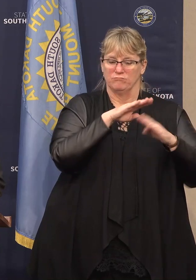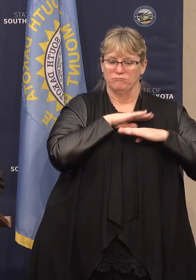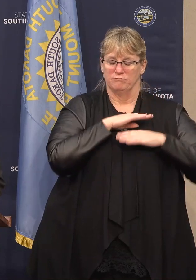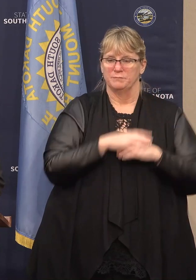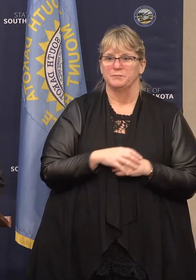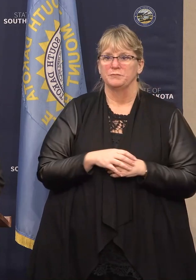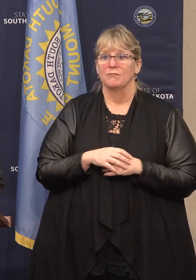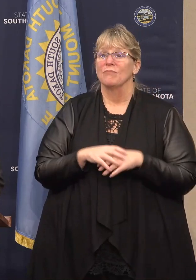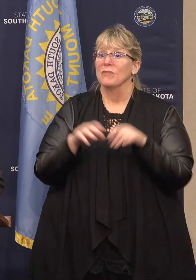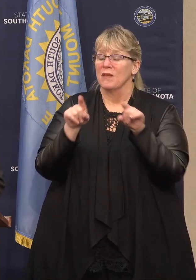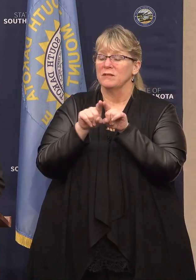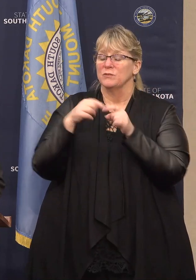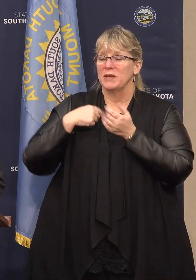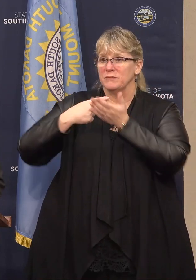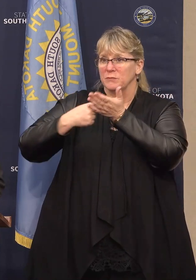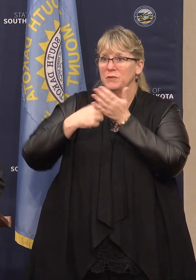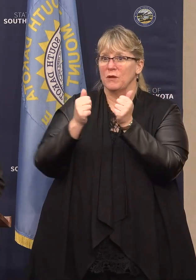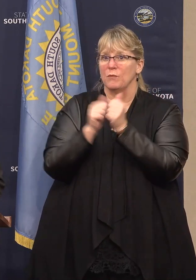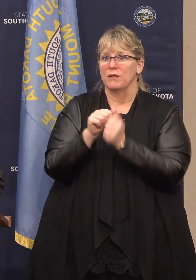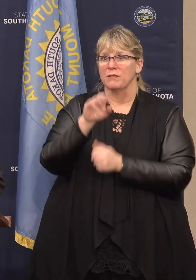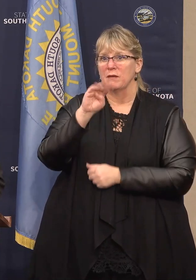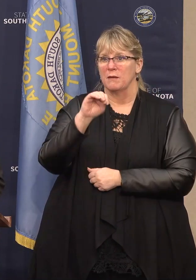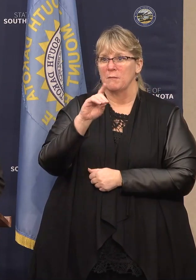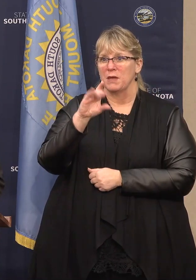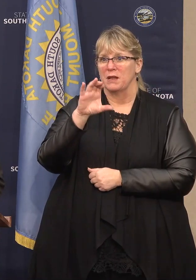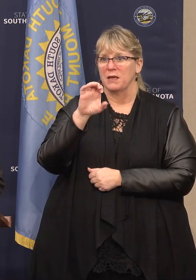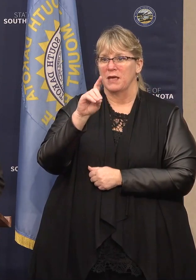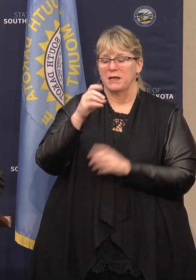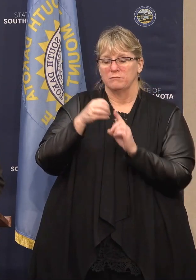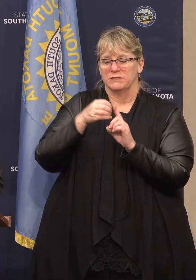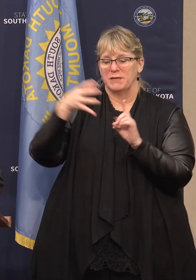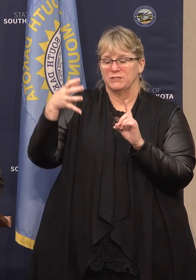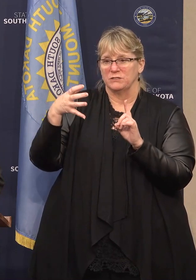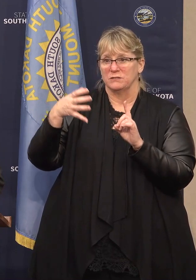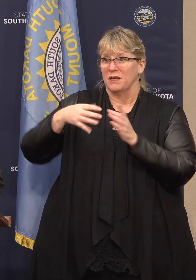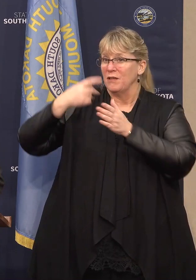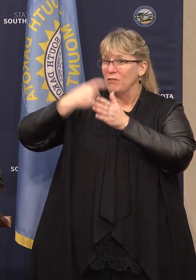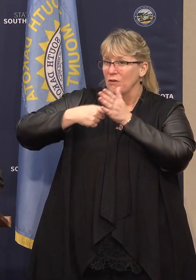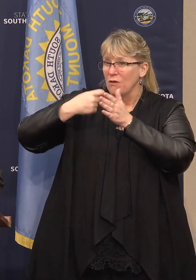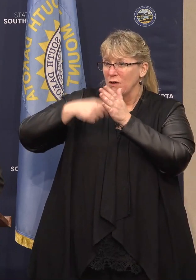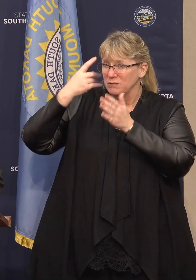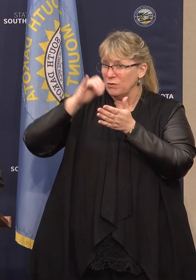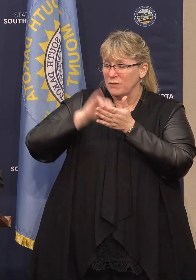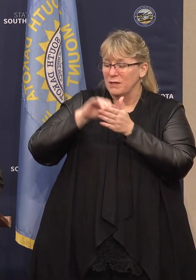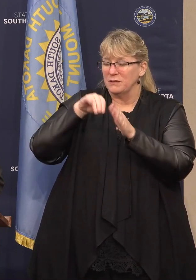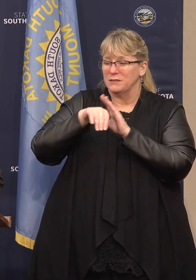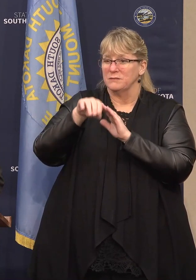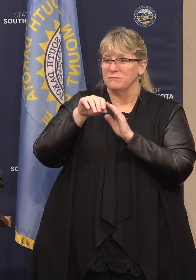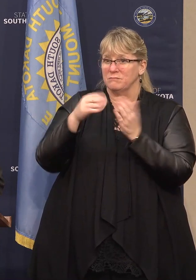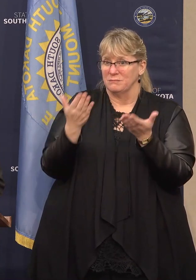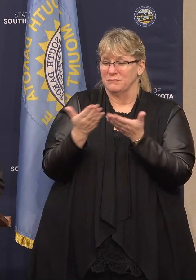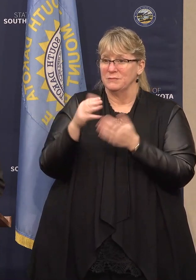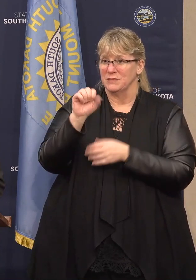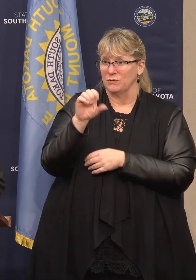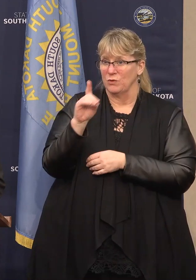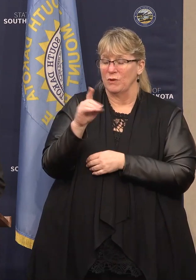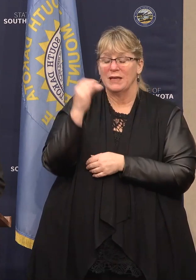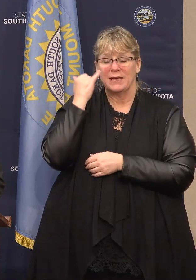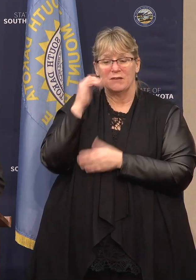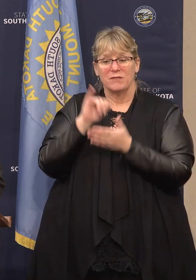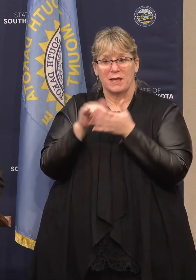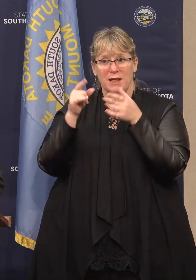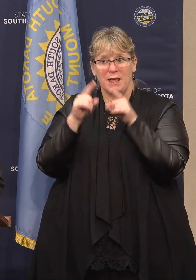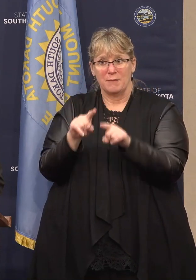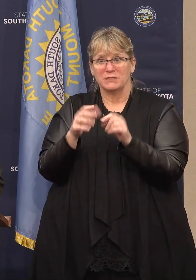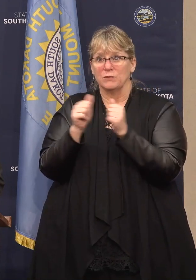here and in the state about Medicaid expansion. The anticipated cost of Medicaid expansion in the state of South Dakota, if that is pursued by the